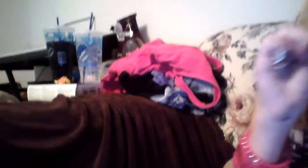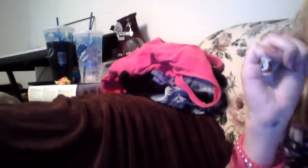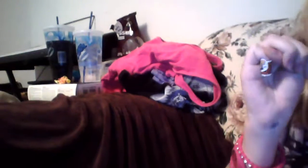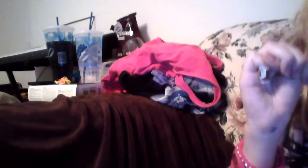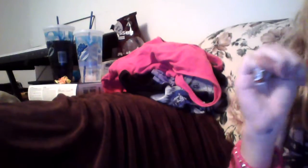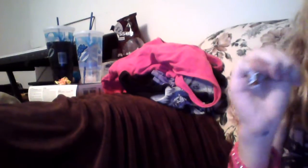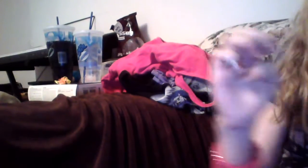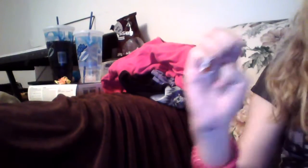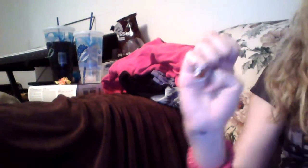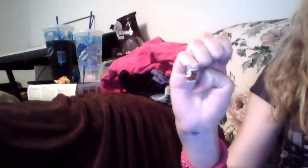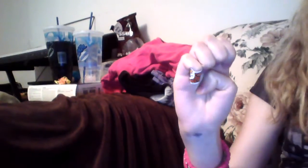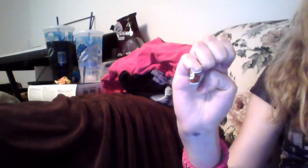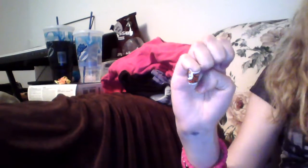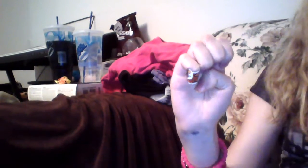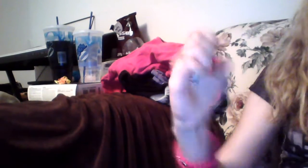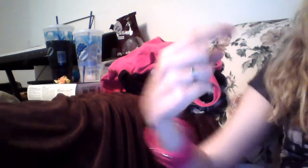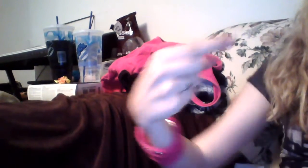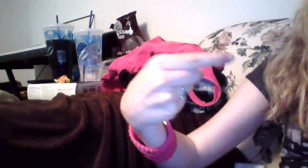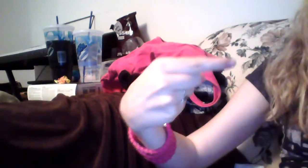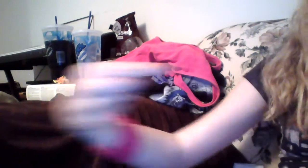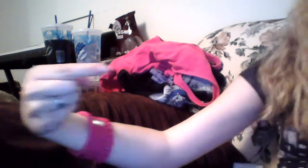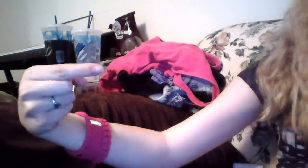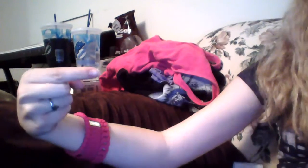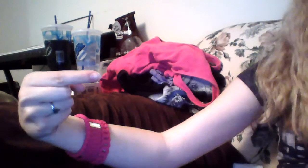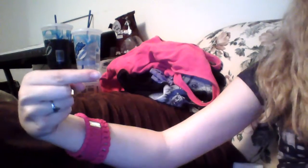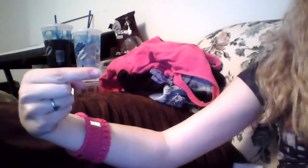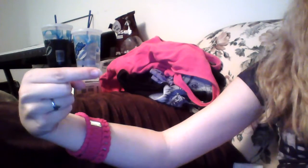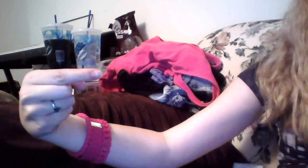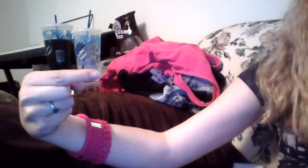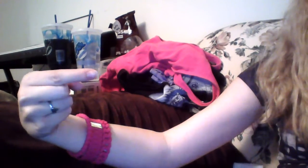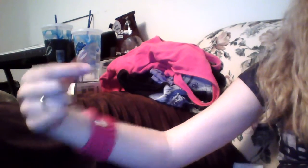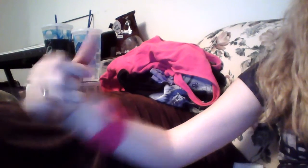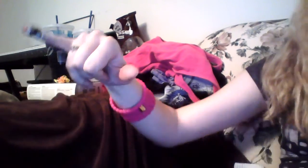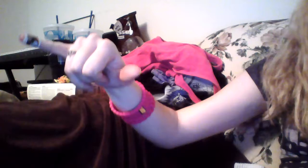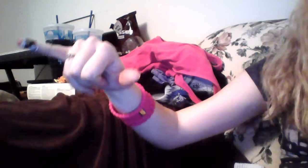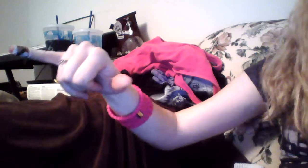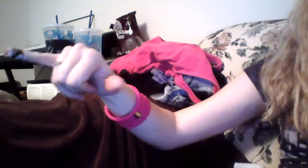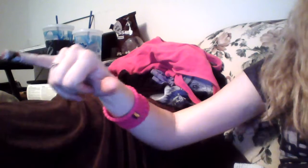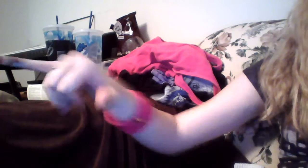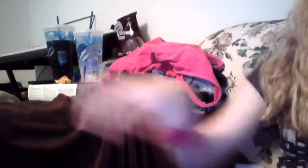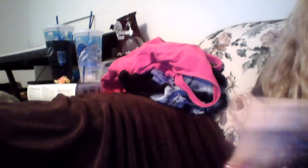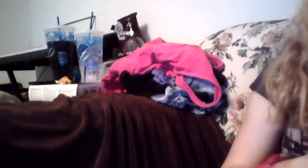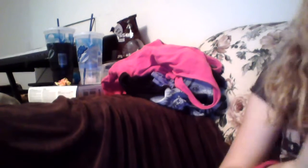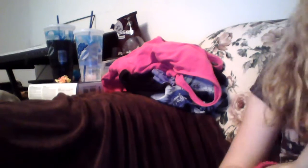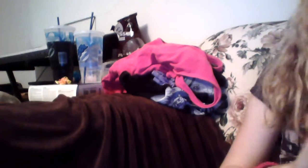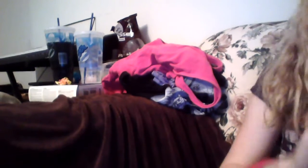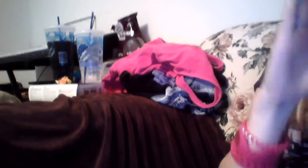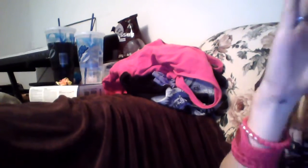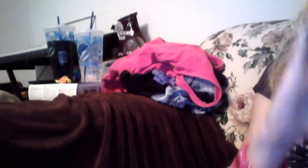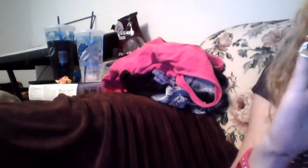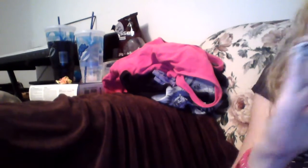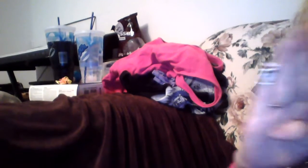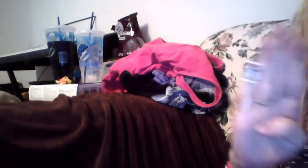M E. So I'll go like this. G G Y. And then my last name.